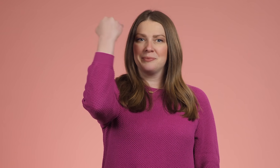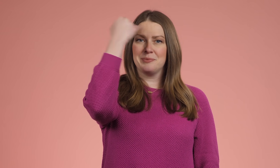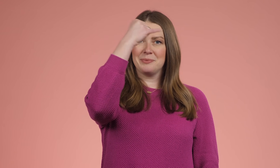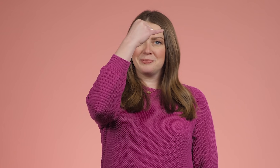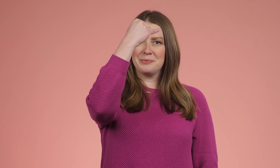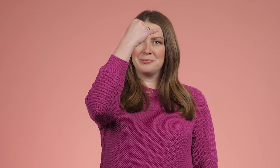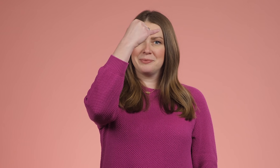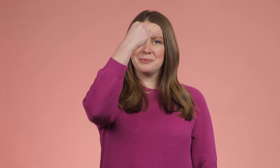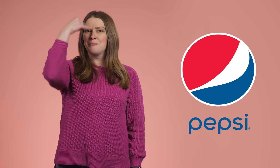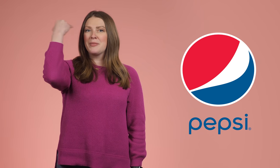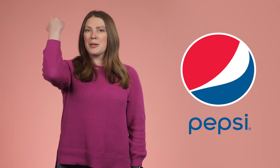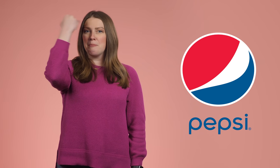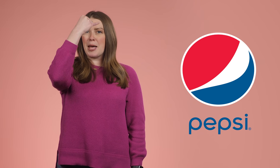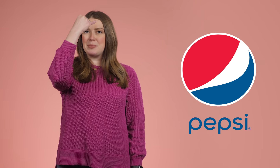your forehead. Pepsi.